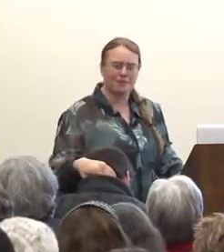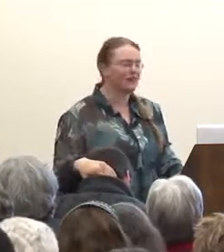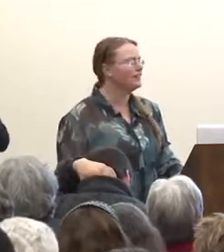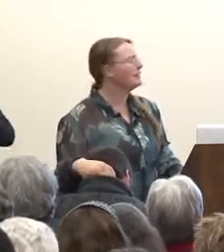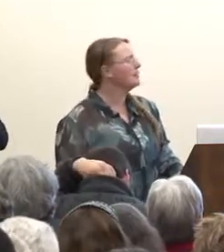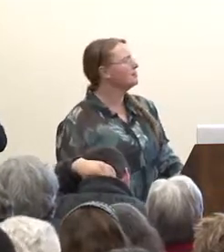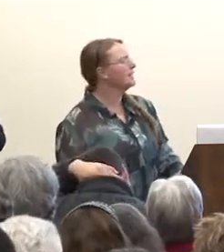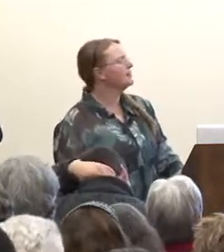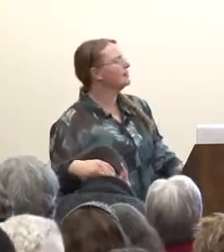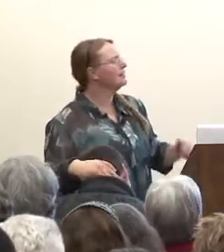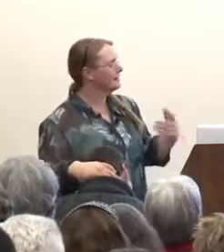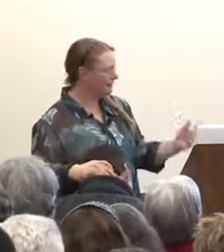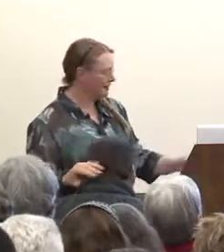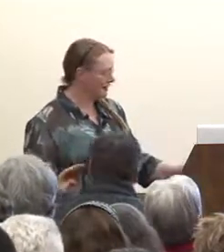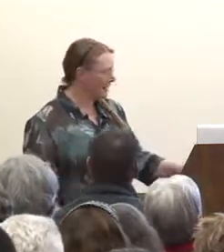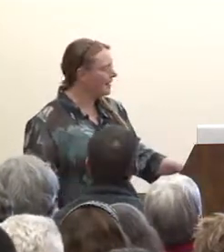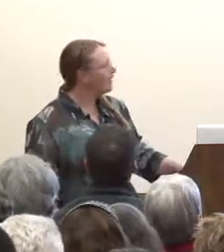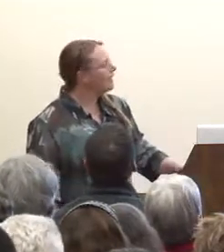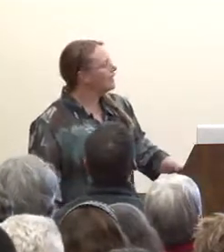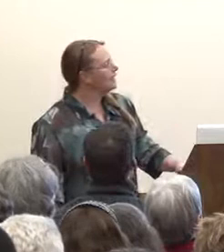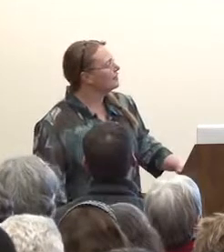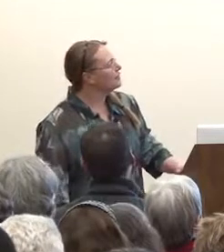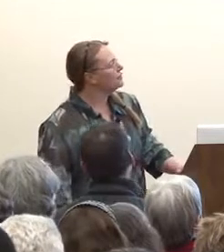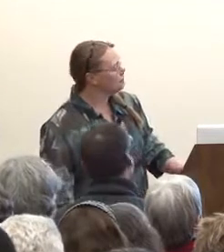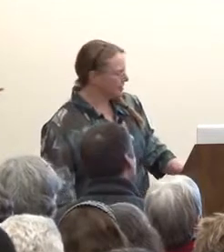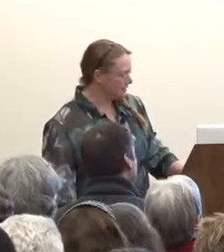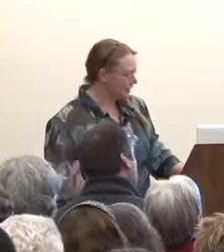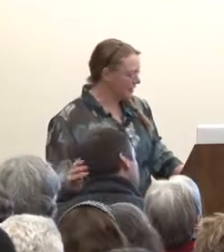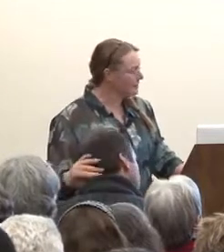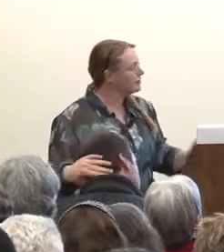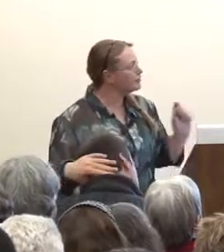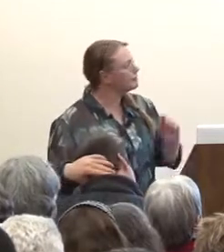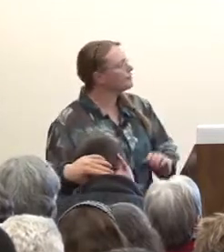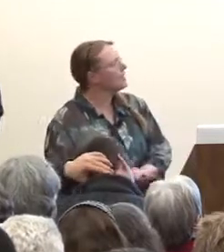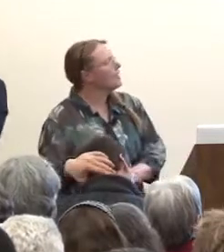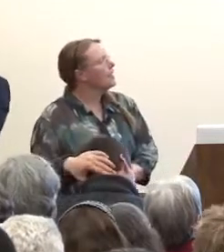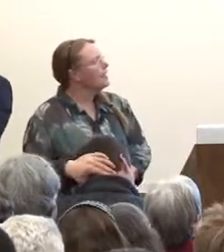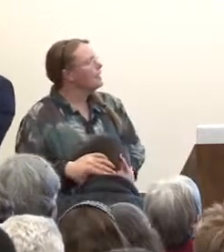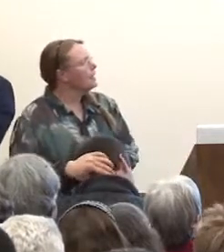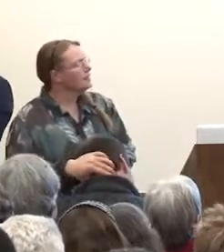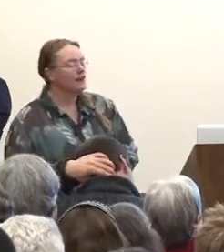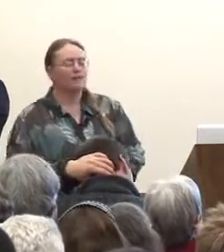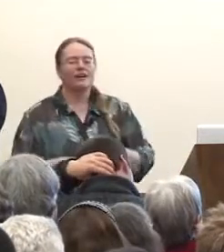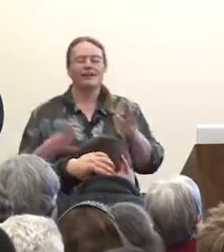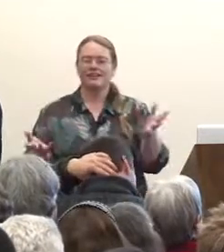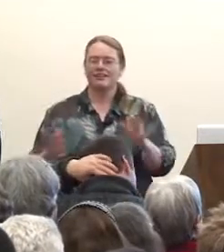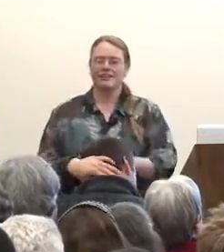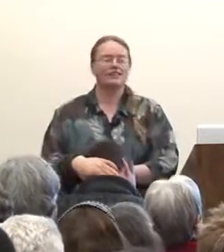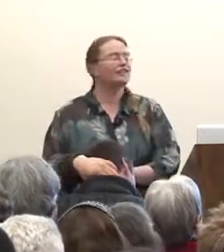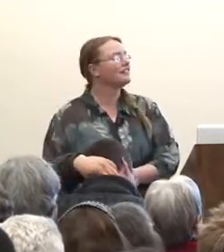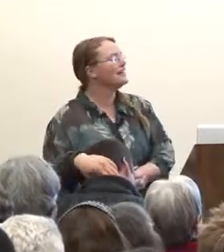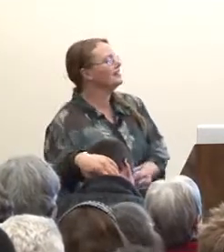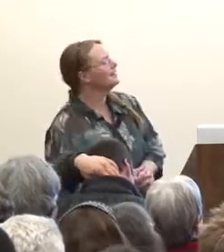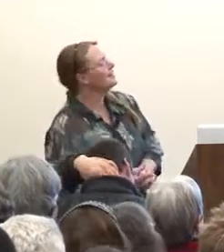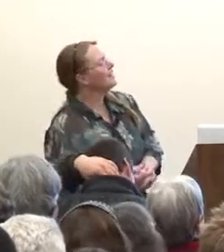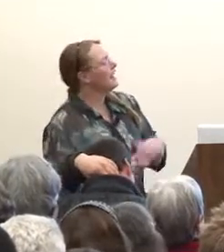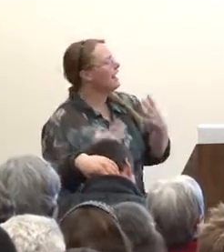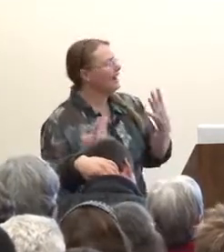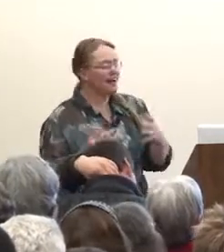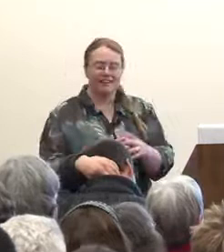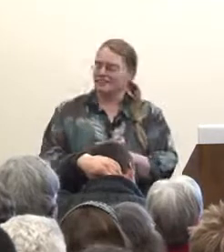languages and pop their hoods and find out, do they do similar things? So to